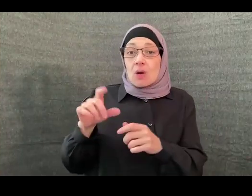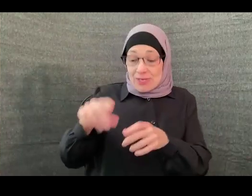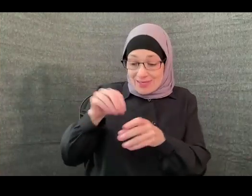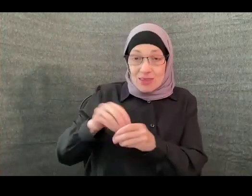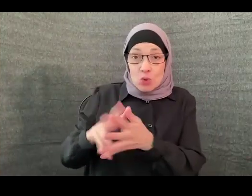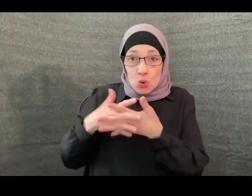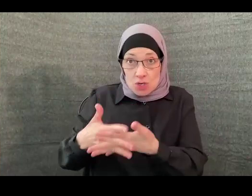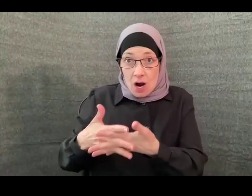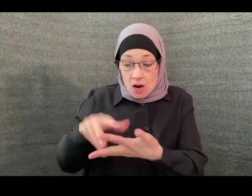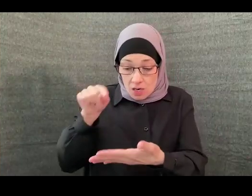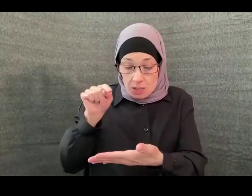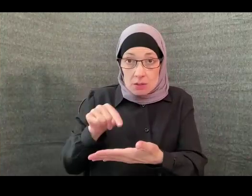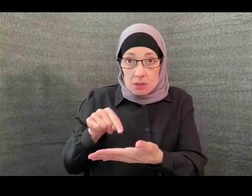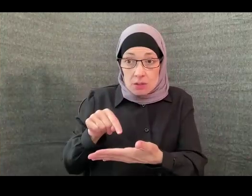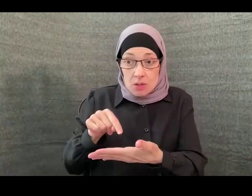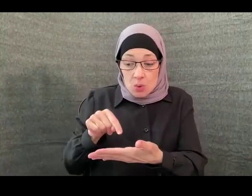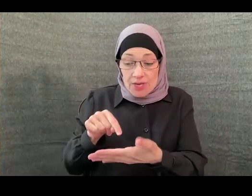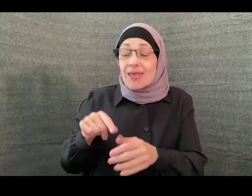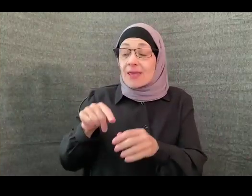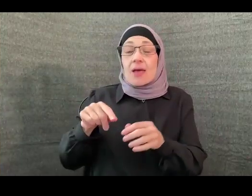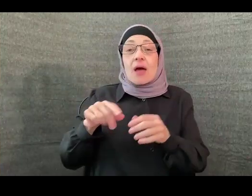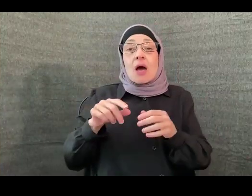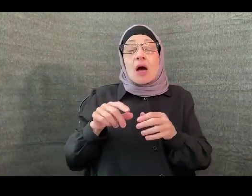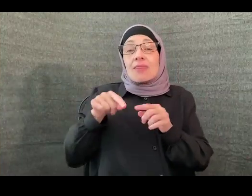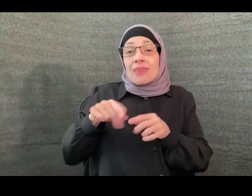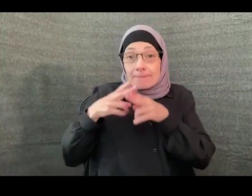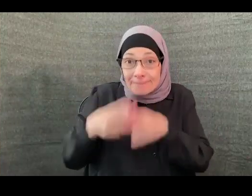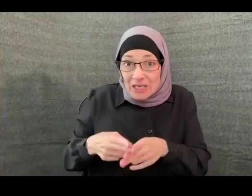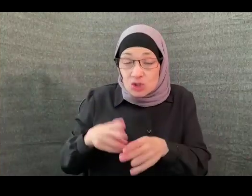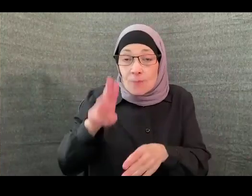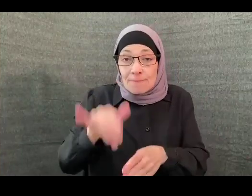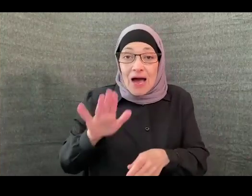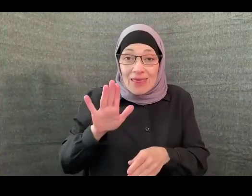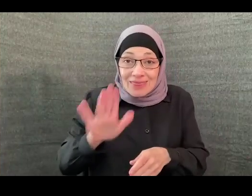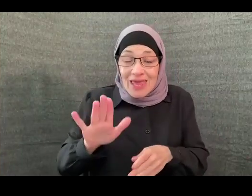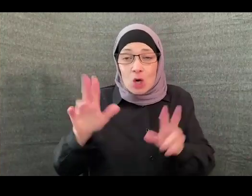their either title or by description.